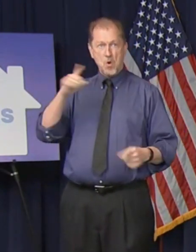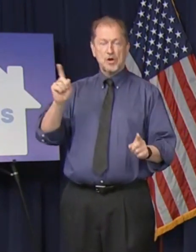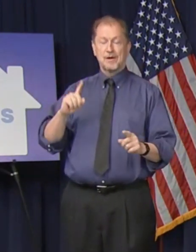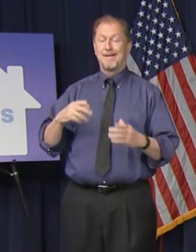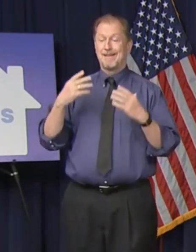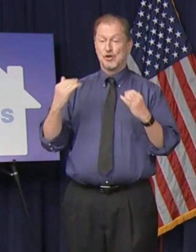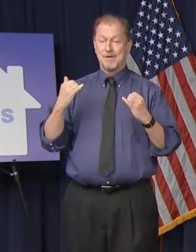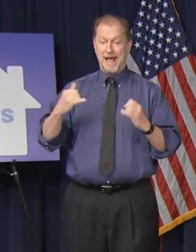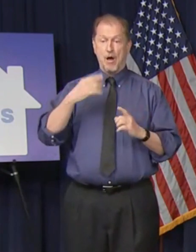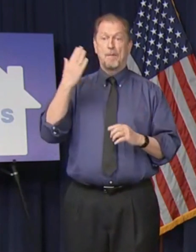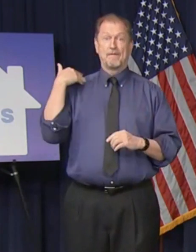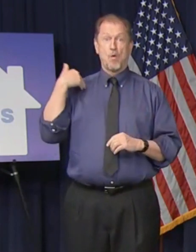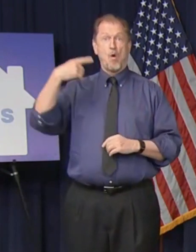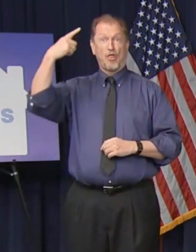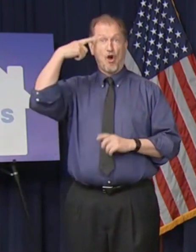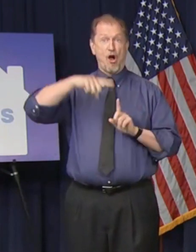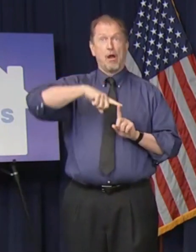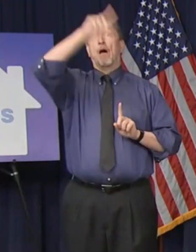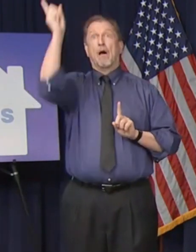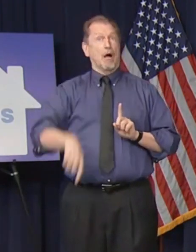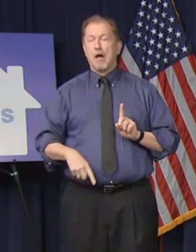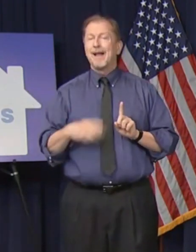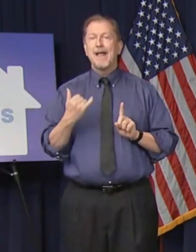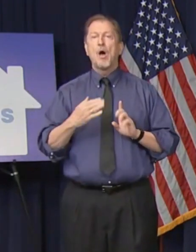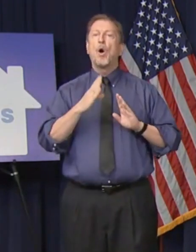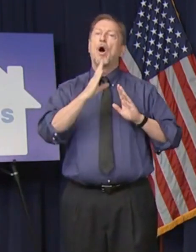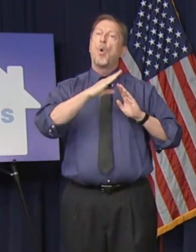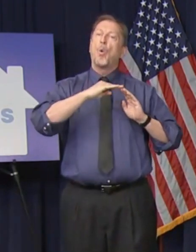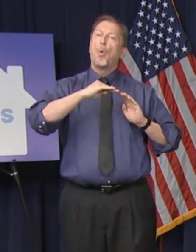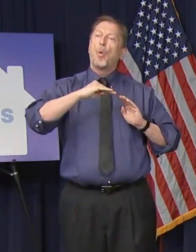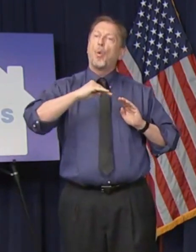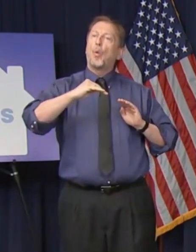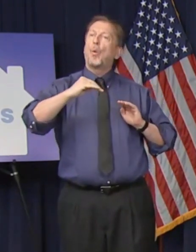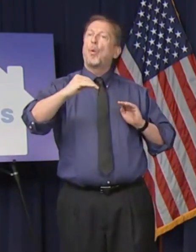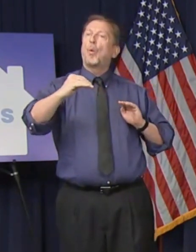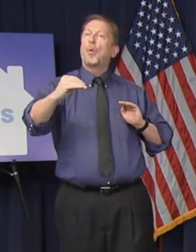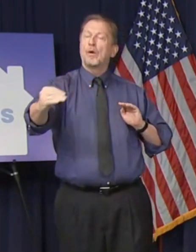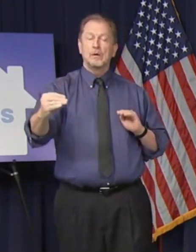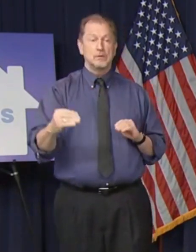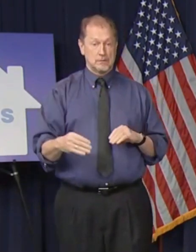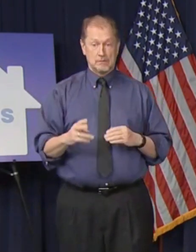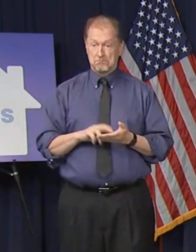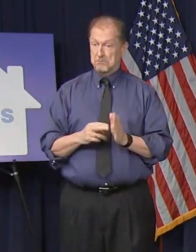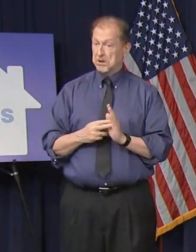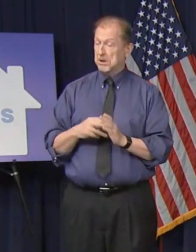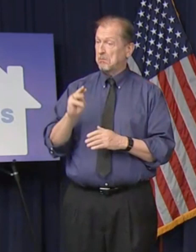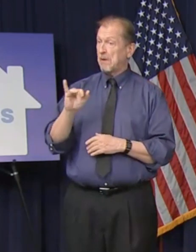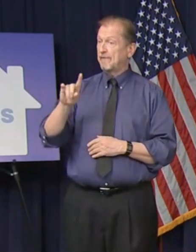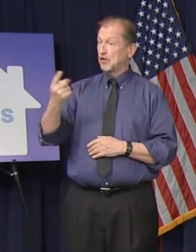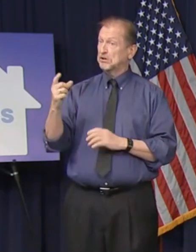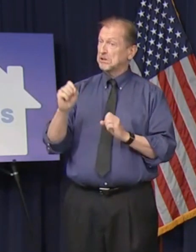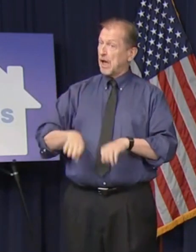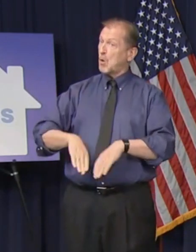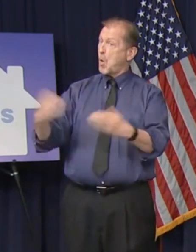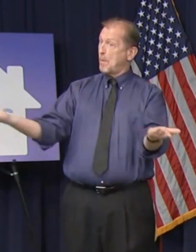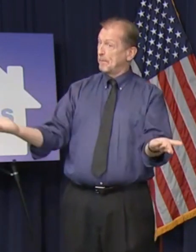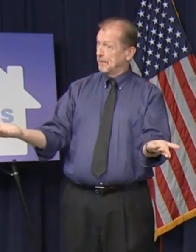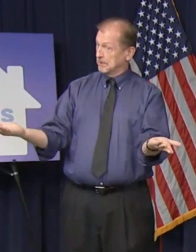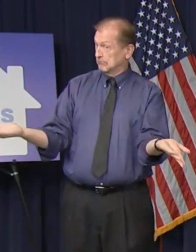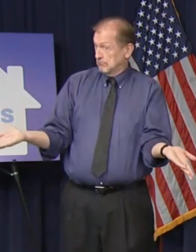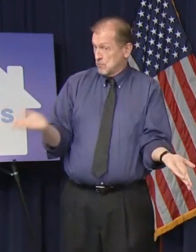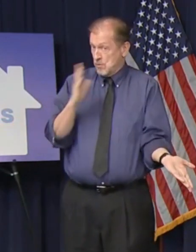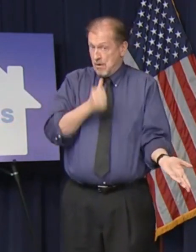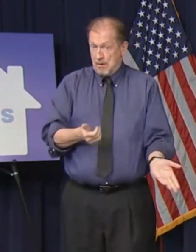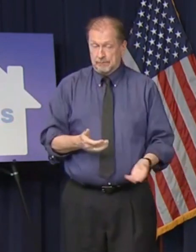coming later and lower than initially projected, why not open things up after April 30th, just in a slightly more robust way than you've so